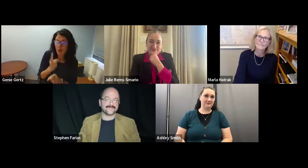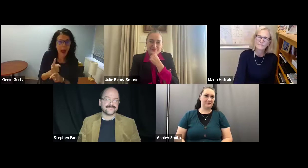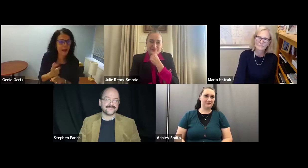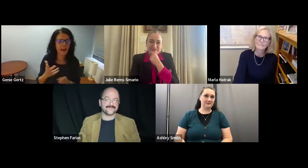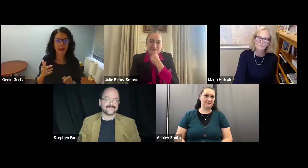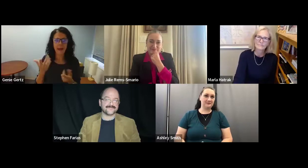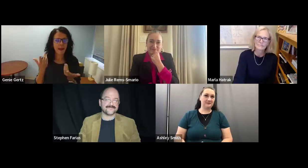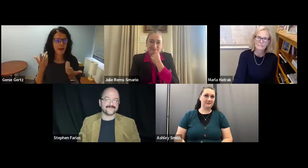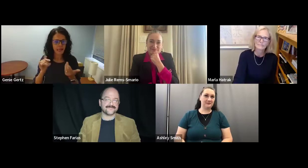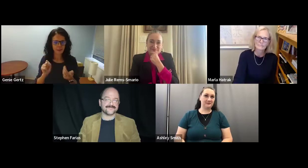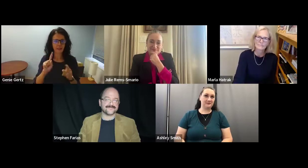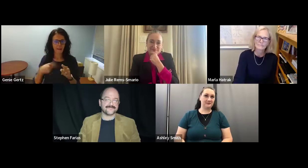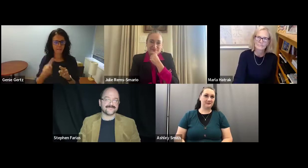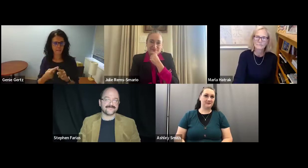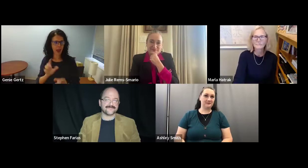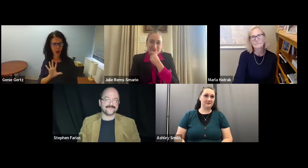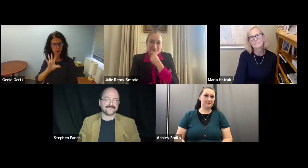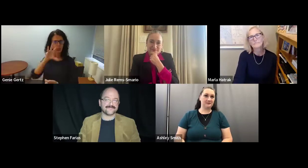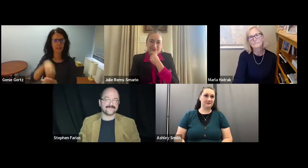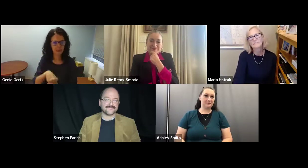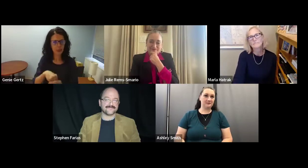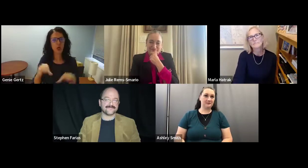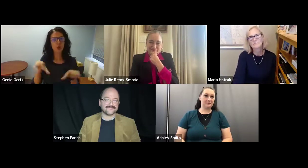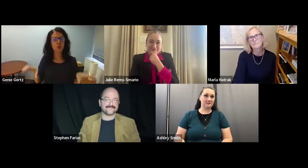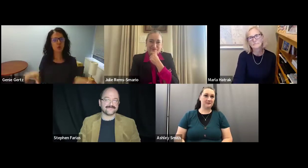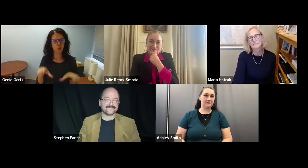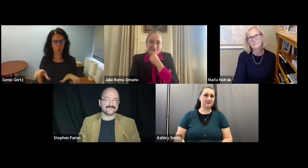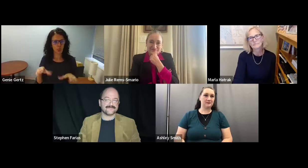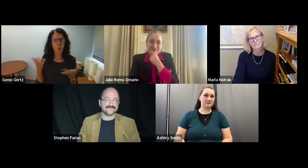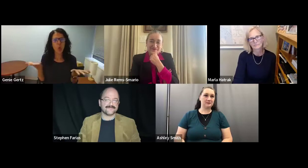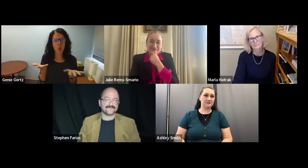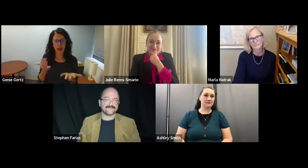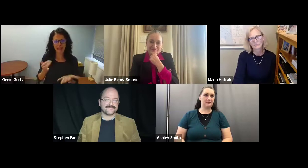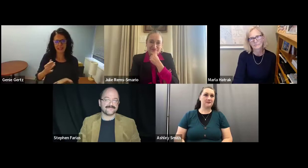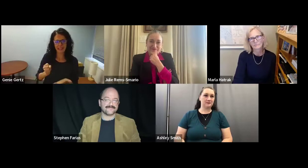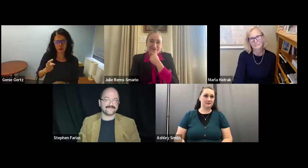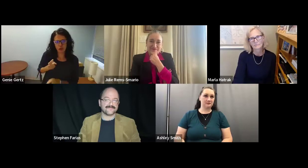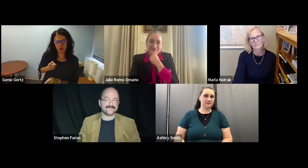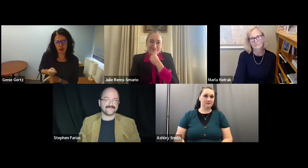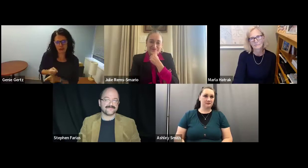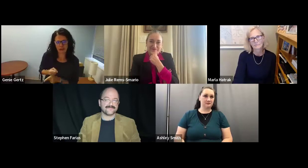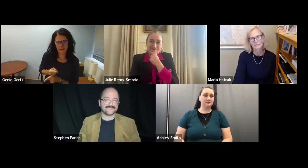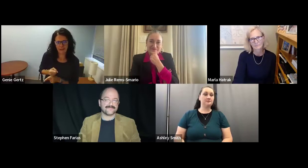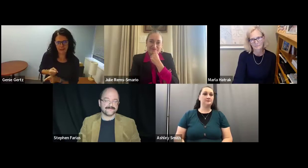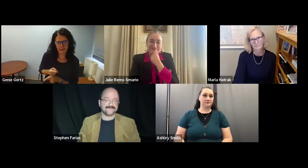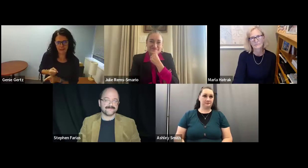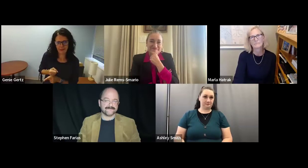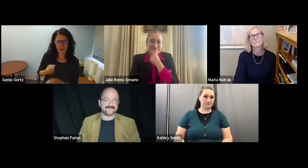and engaged, know what's going on, think about getting involved, figure out what you can